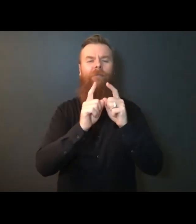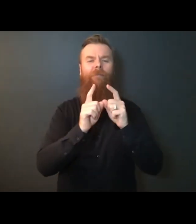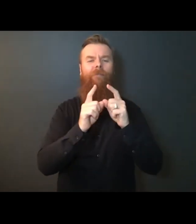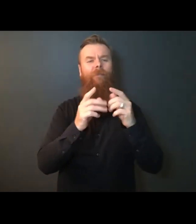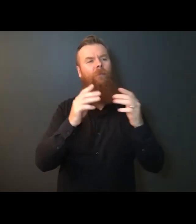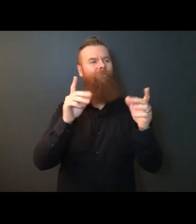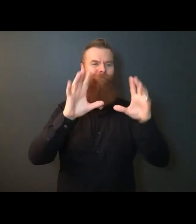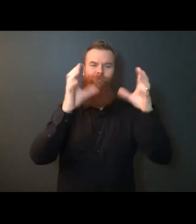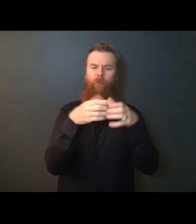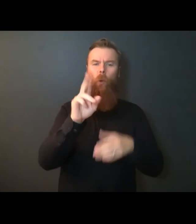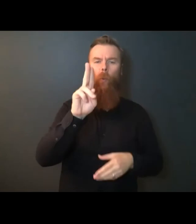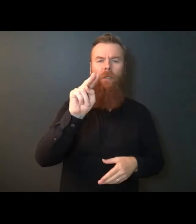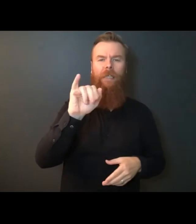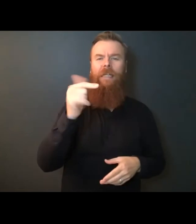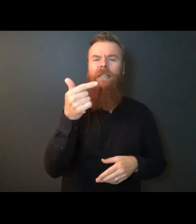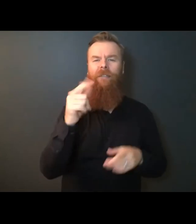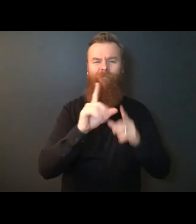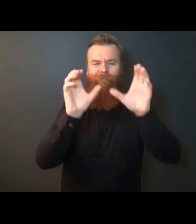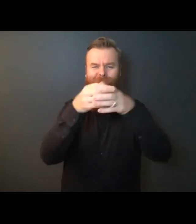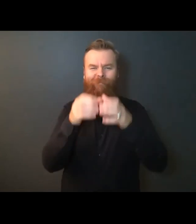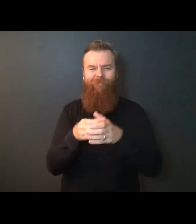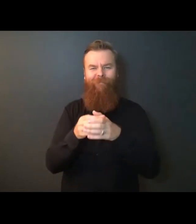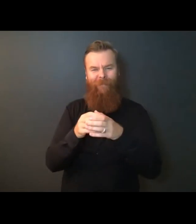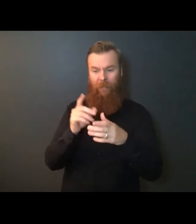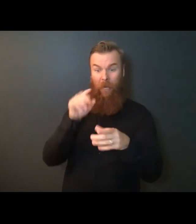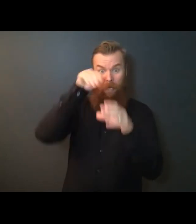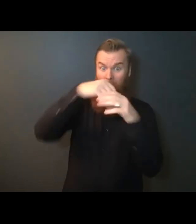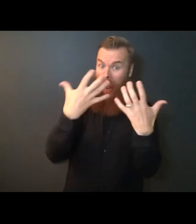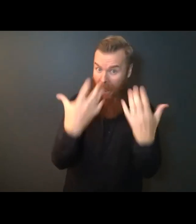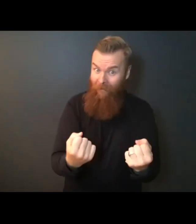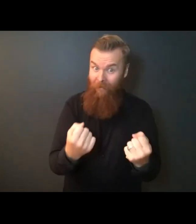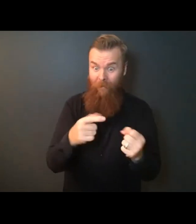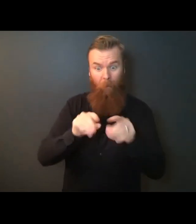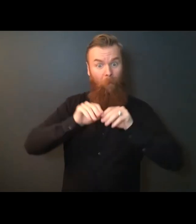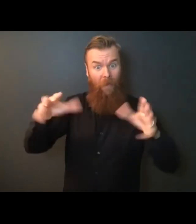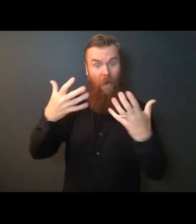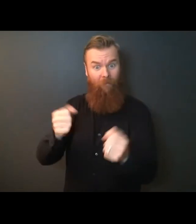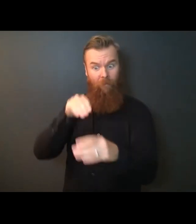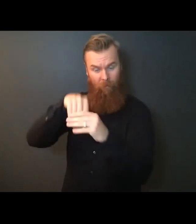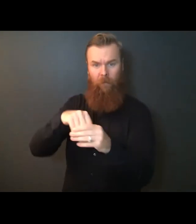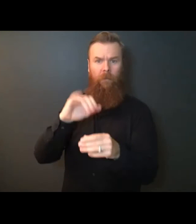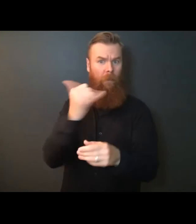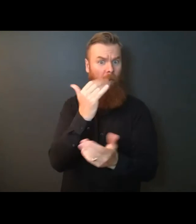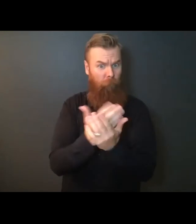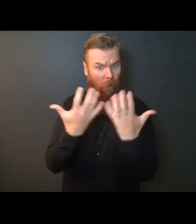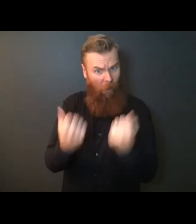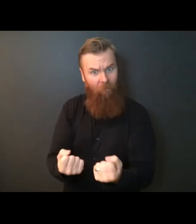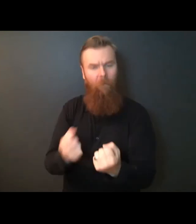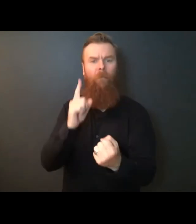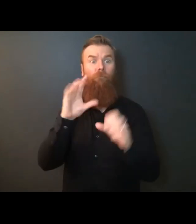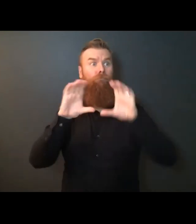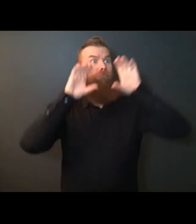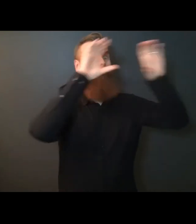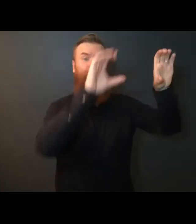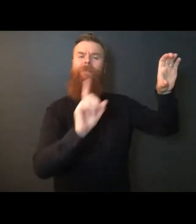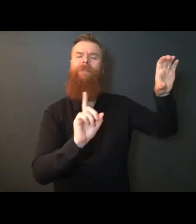that will absolutely be covered in the toolkit. I should say too. Oh, sorry. Go ahead. So I